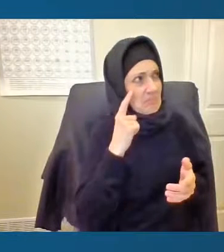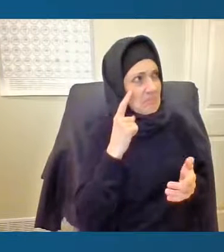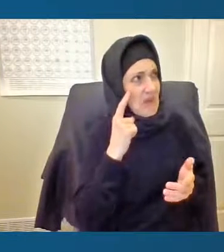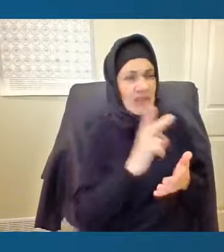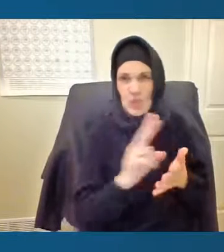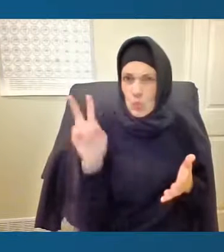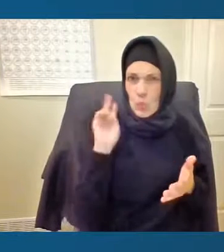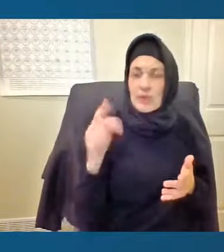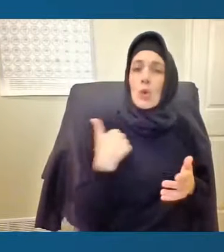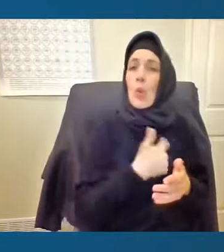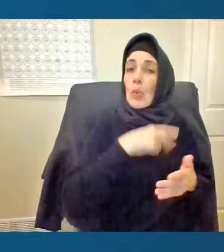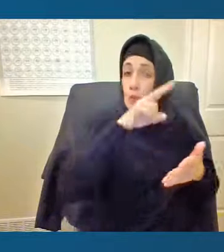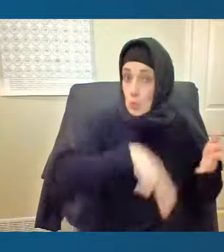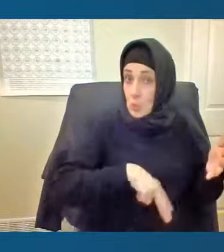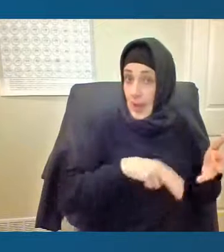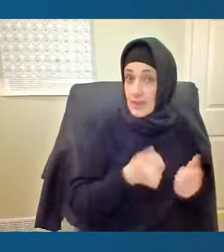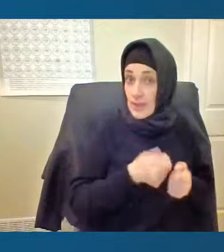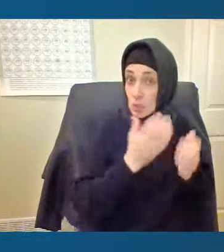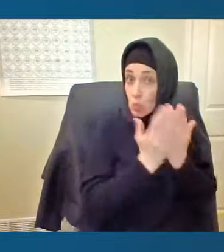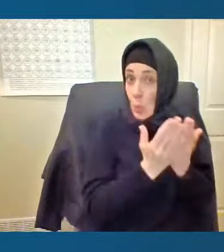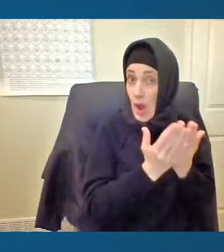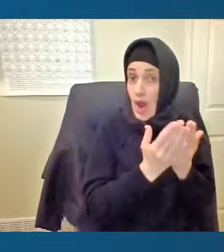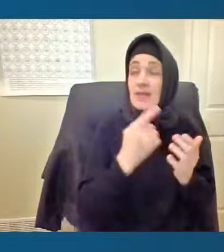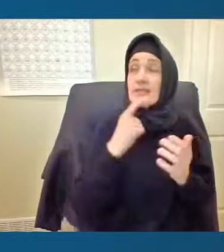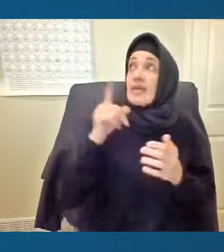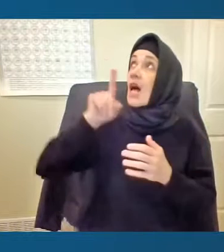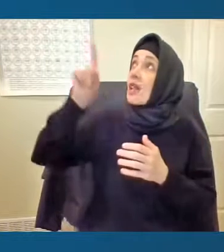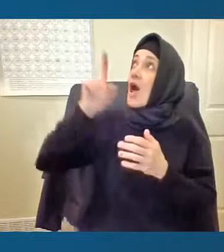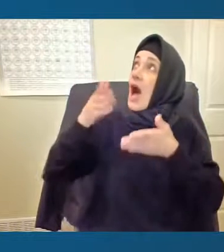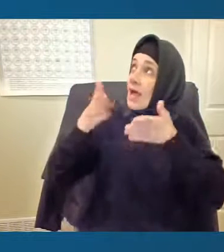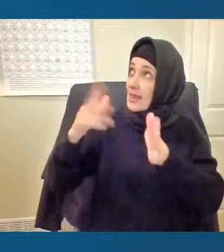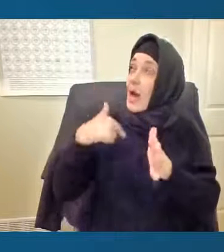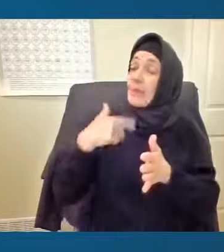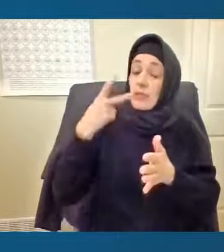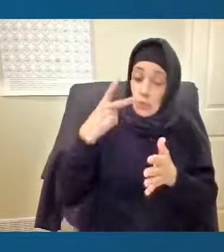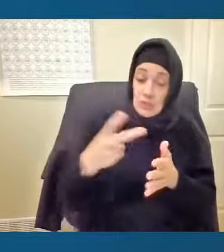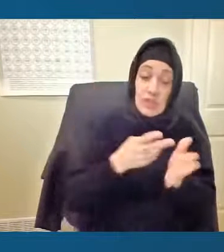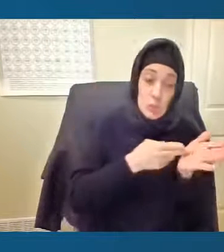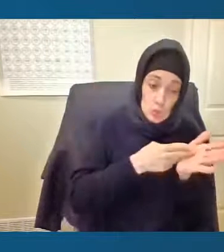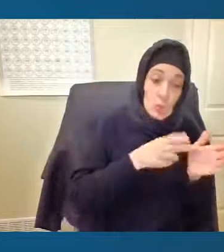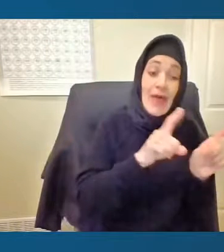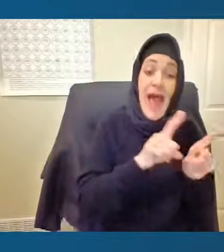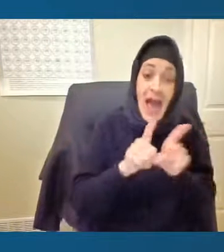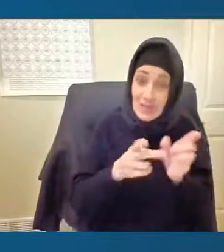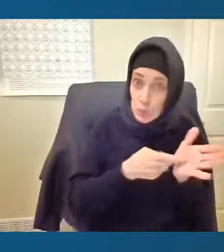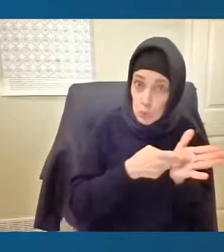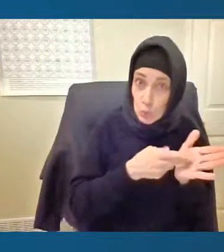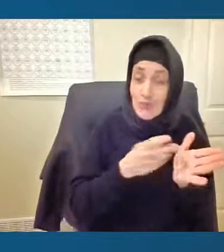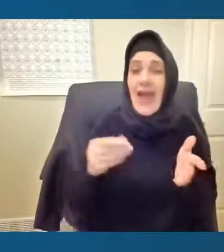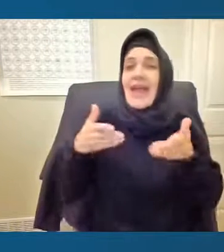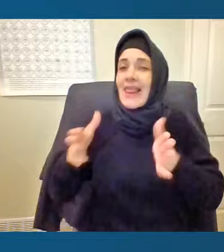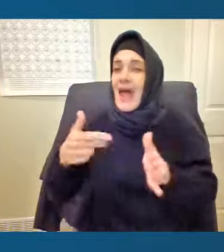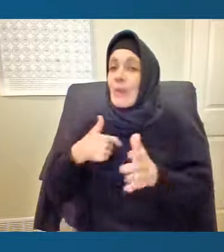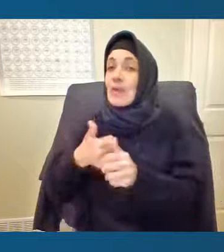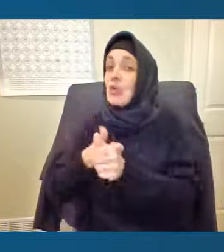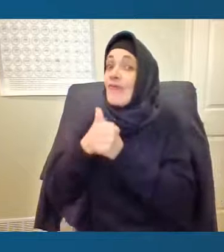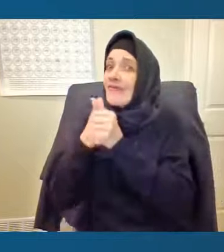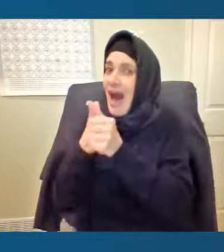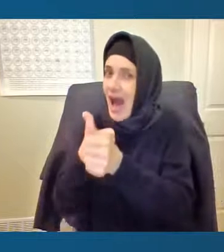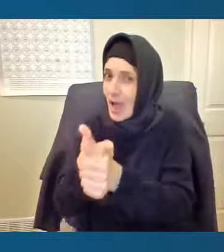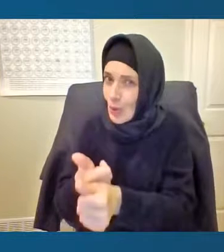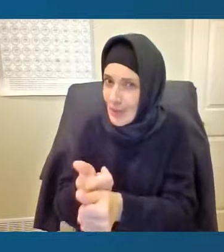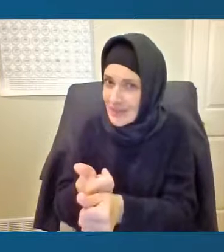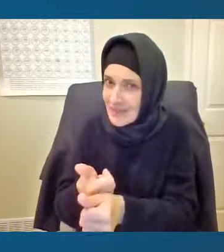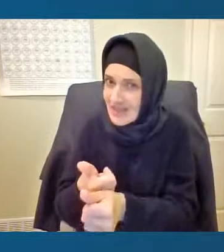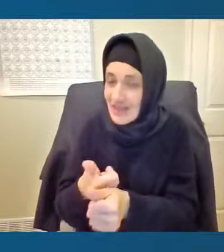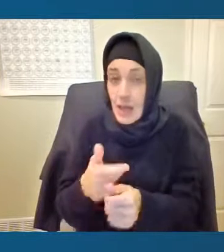allow me to see the truth as truth and allow me to follow it. See, someone tells you the